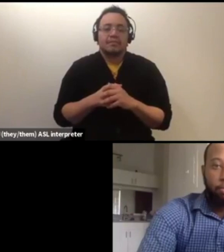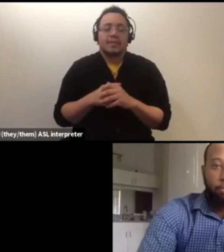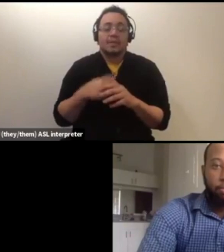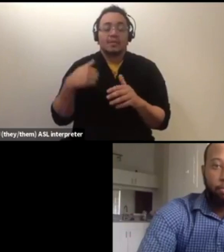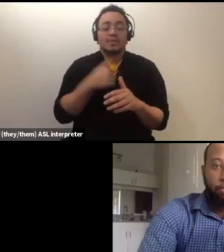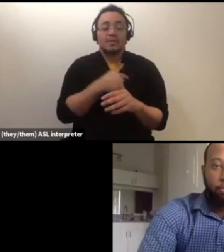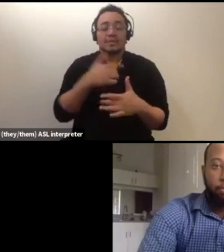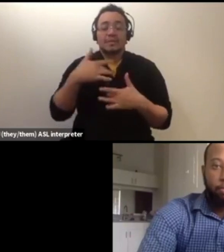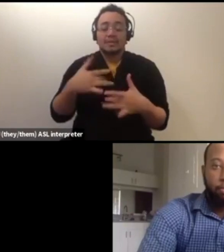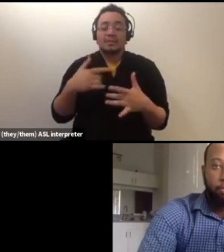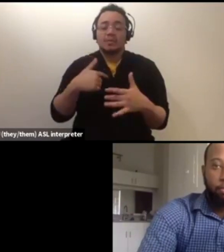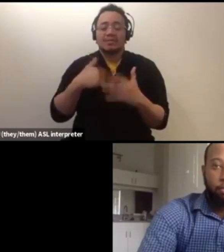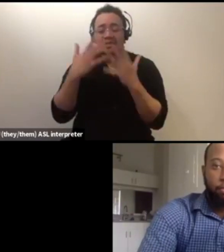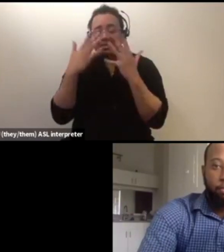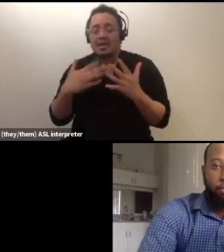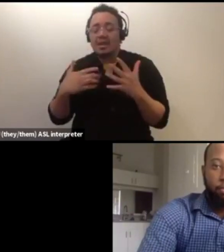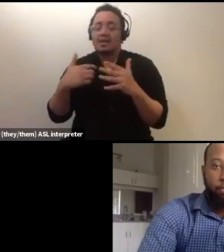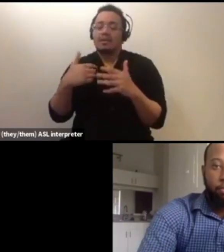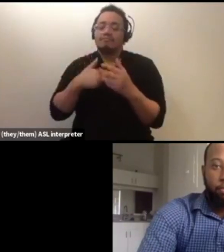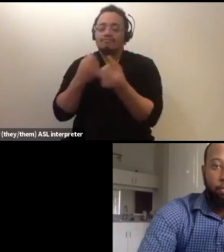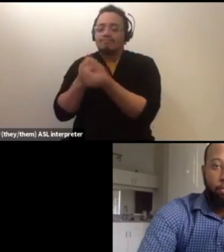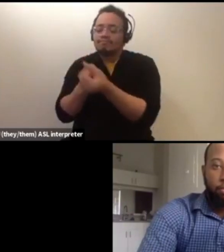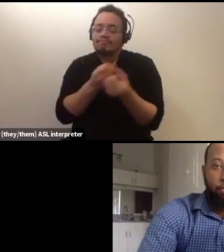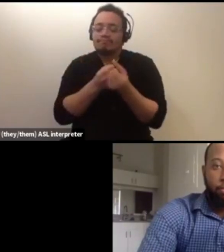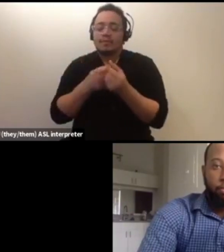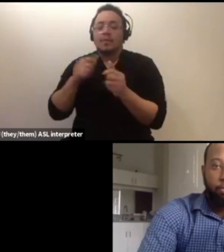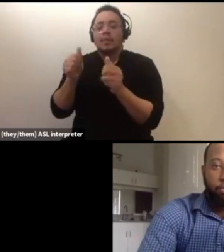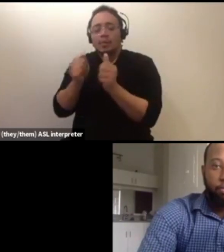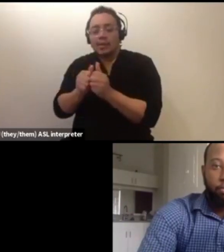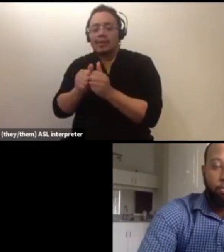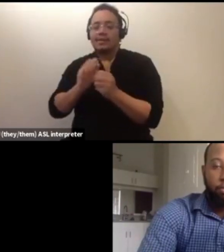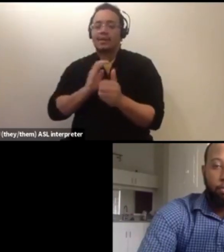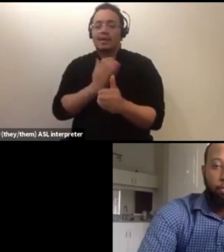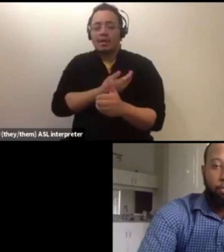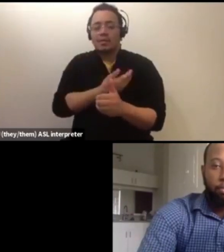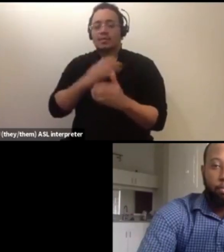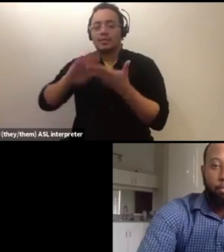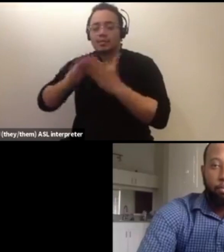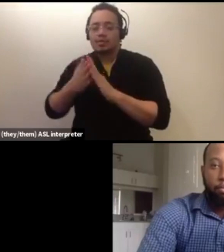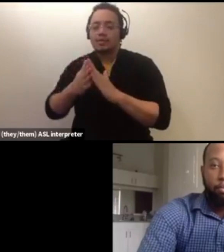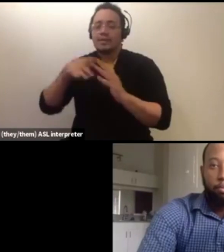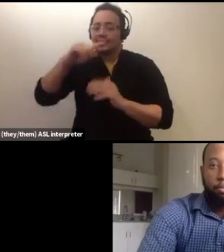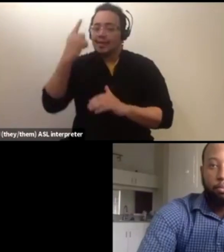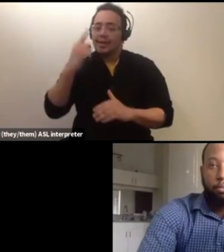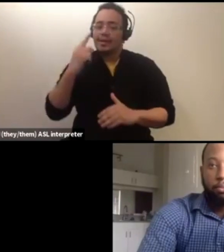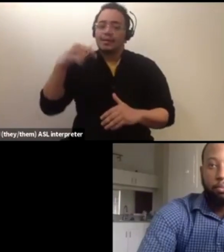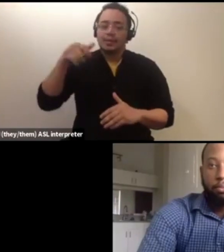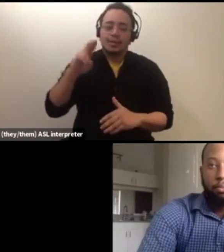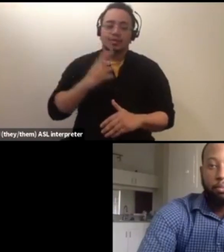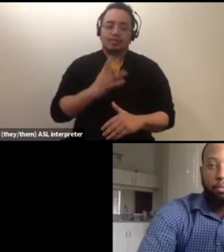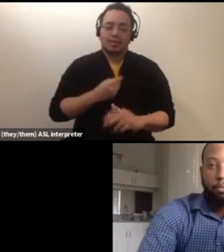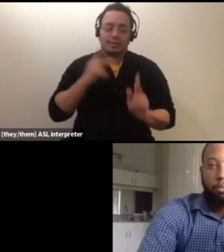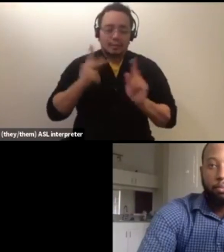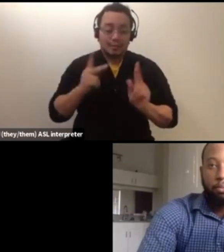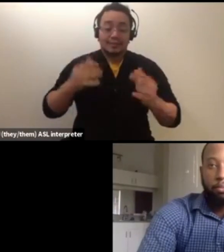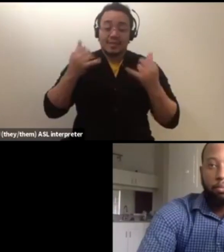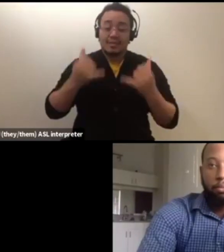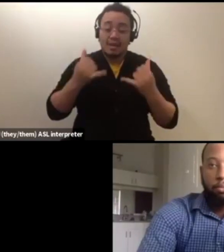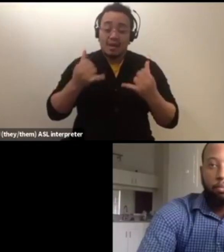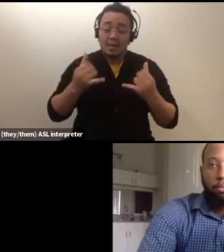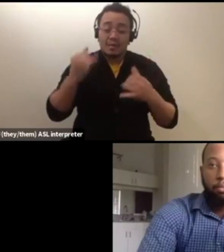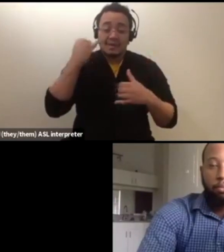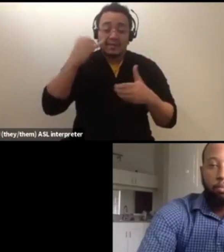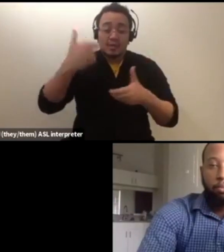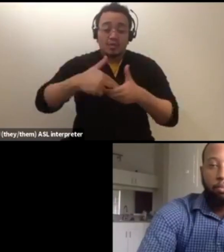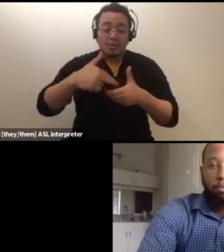and truly mourn all Black lives? I'd like to invite everyone viewing this live to take a moment of silence in honor of